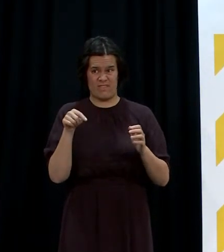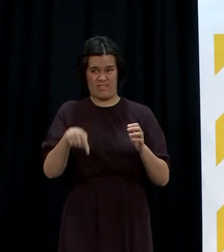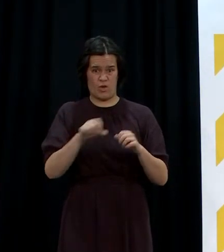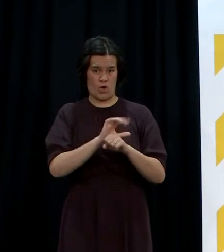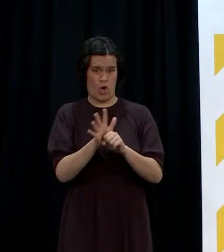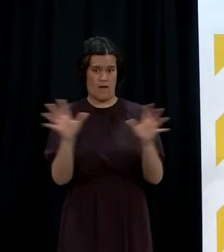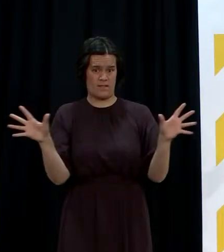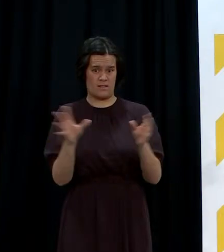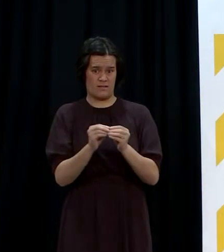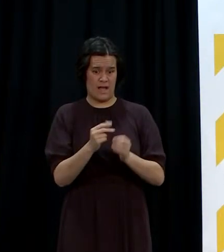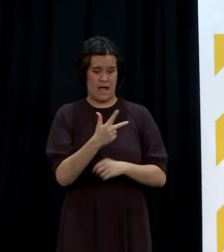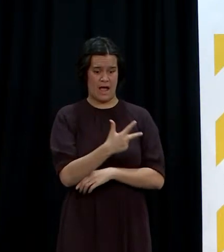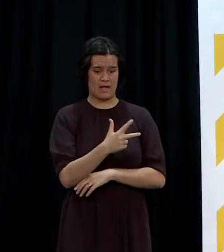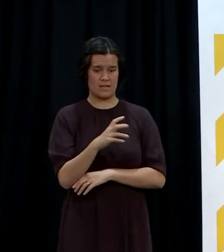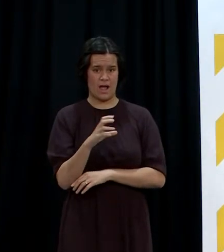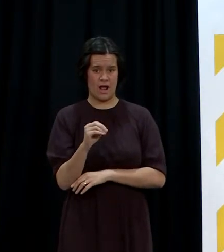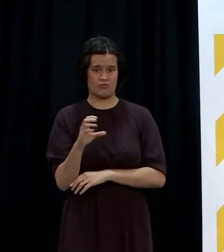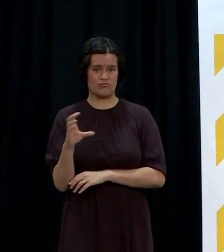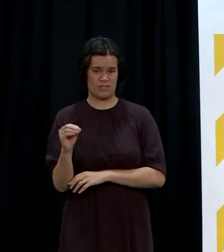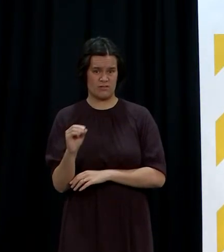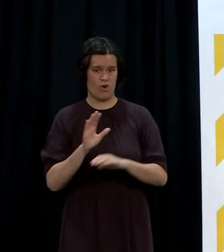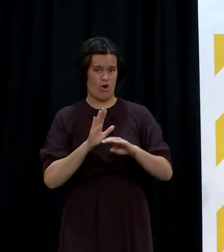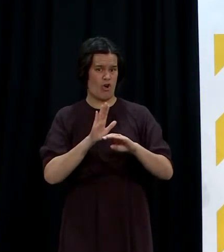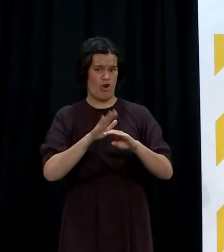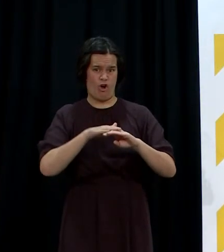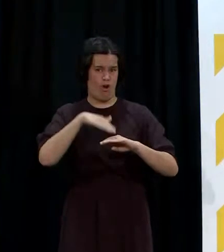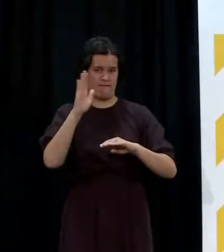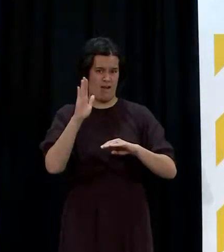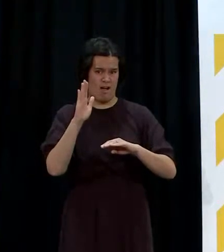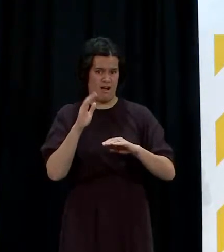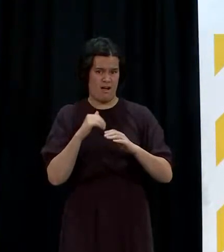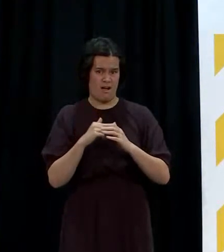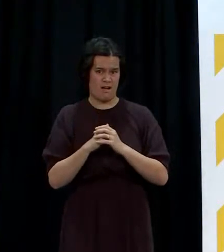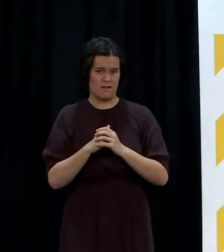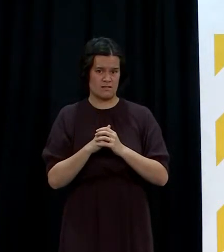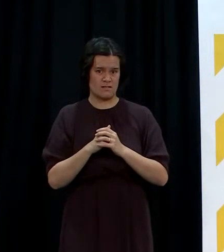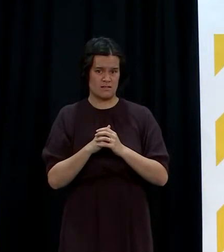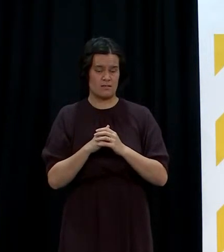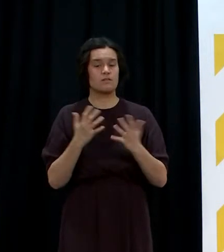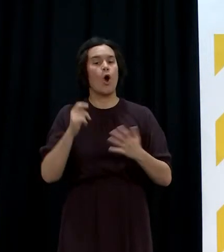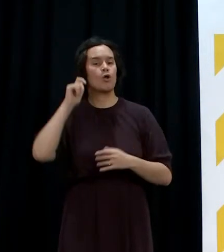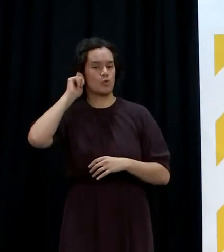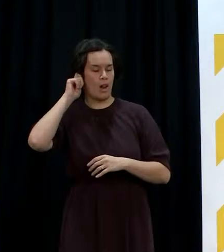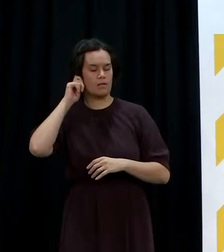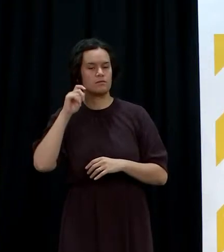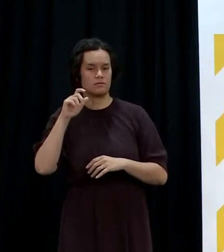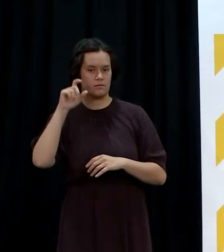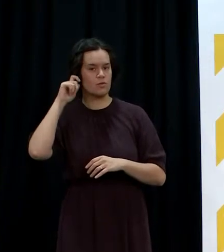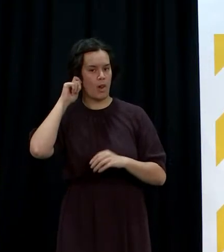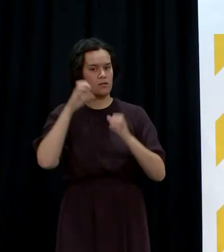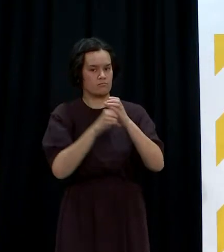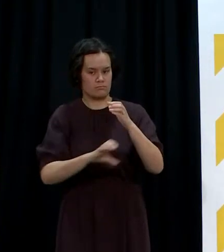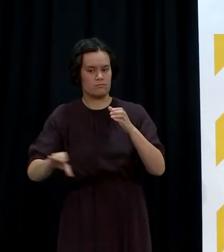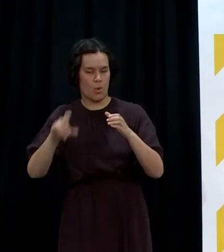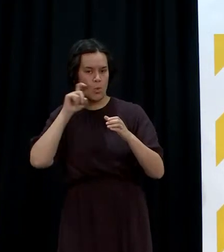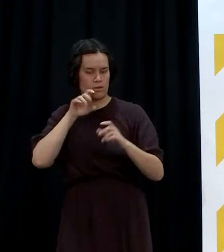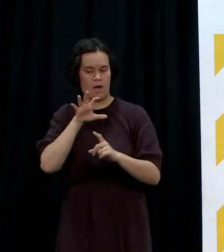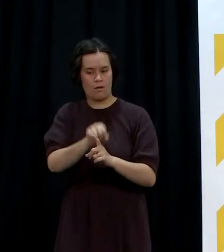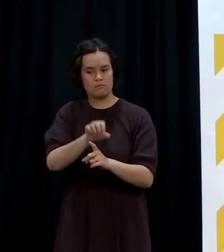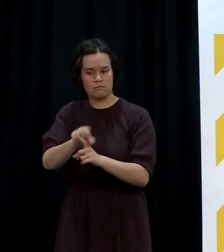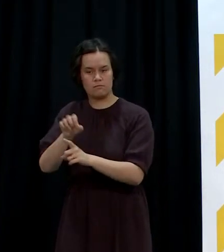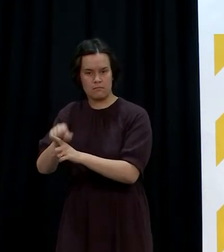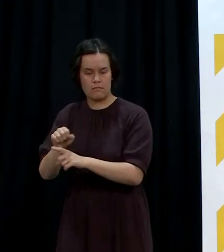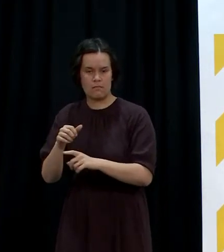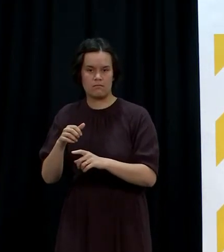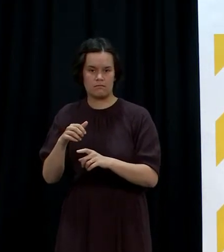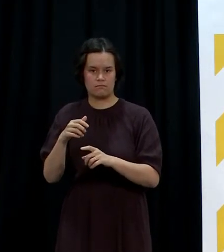who have recovered, will still be shedding virus, and so we're getting positive wastewater testing results as expected. What we